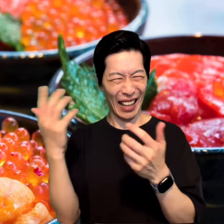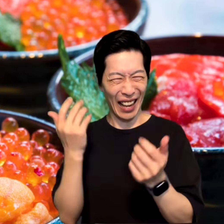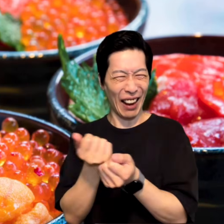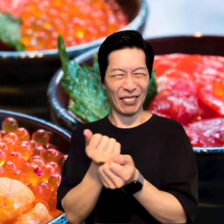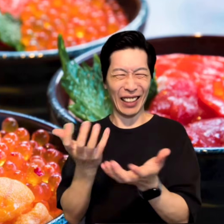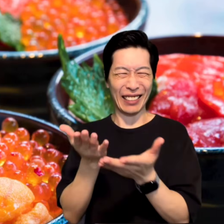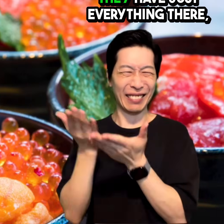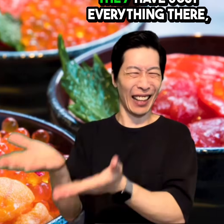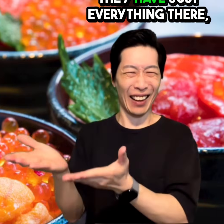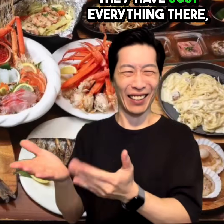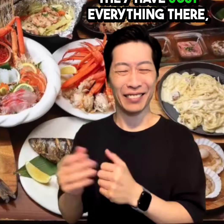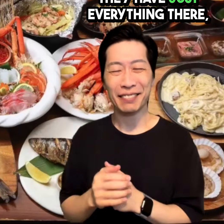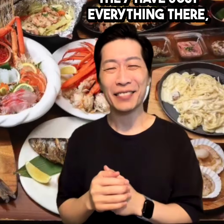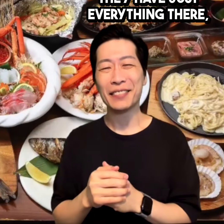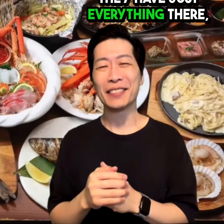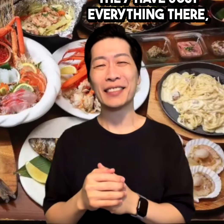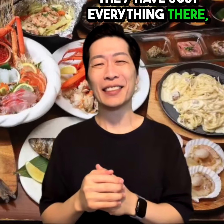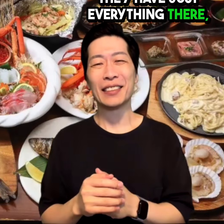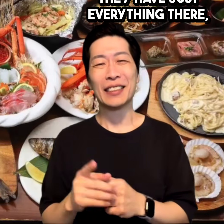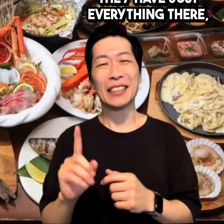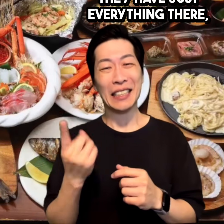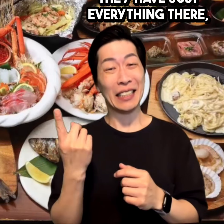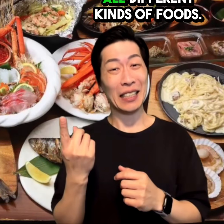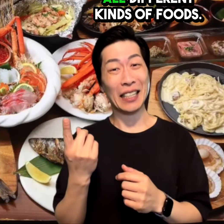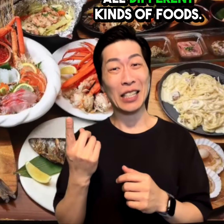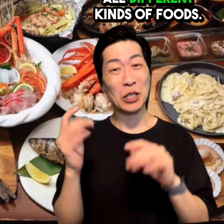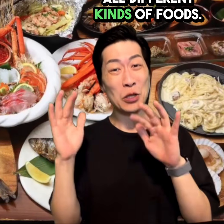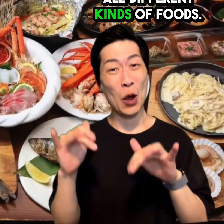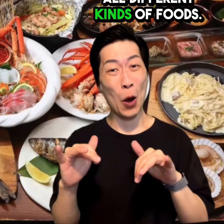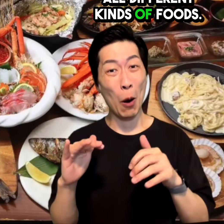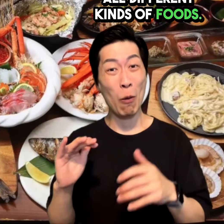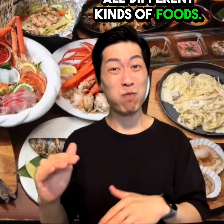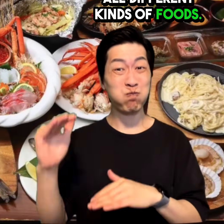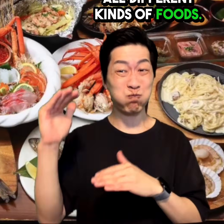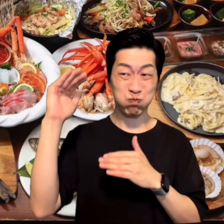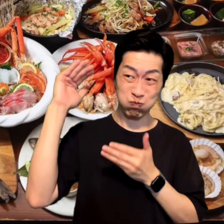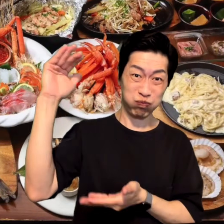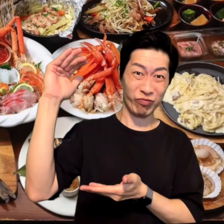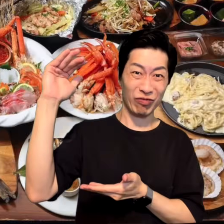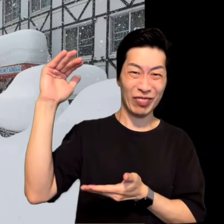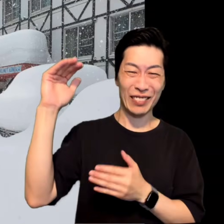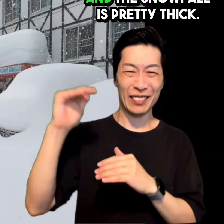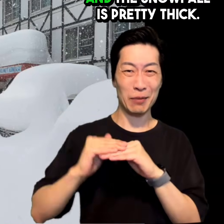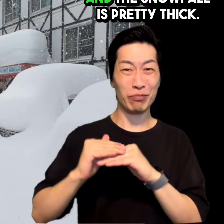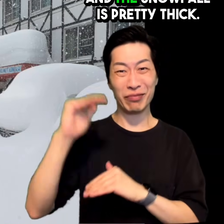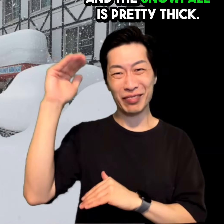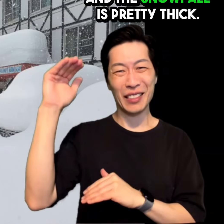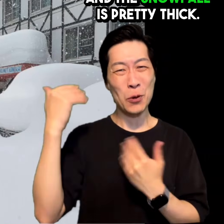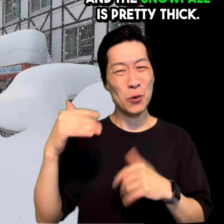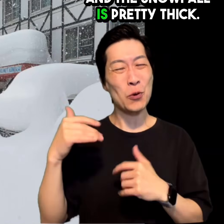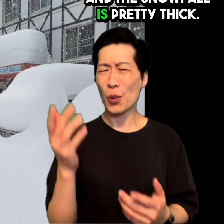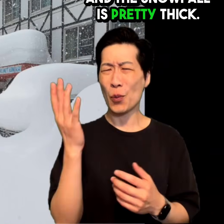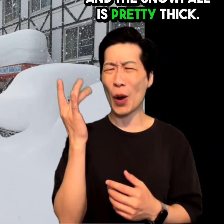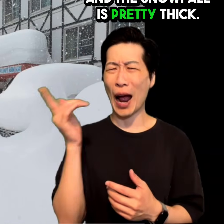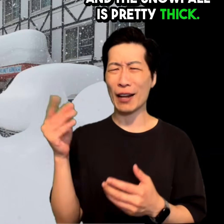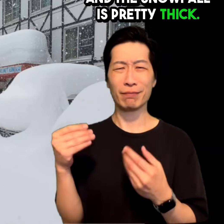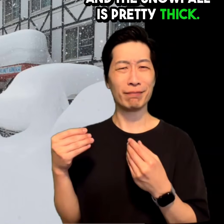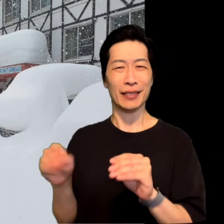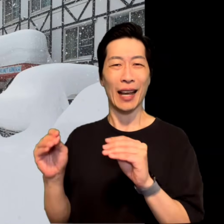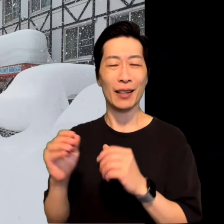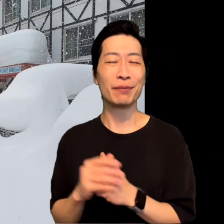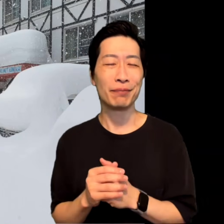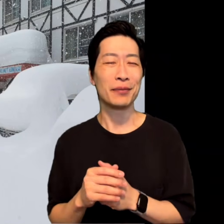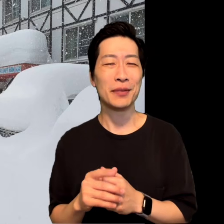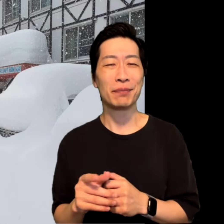seafood. They have just everything there, all different kinds of foods. And the snowfall is pretty